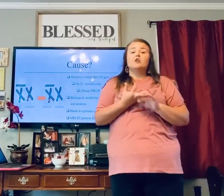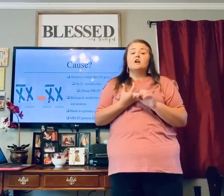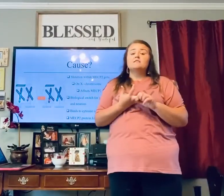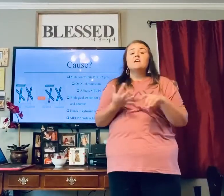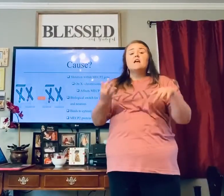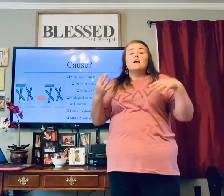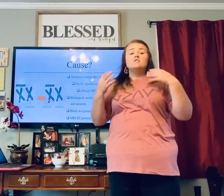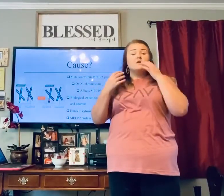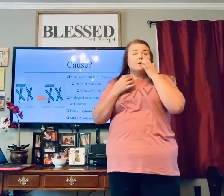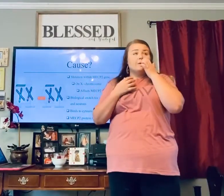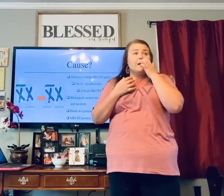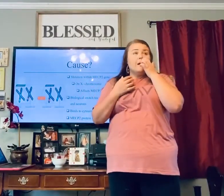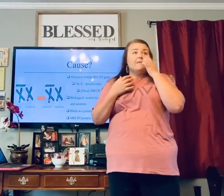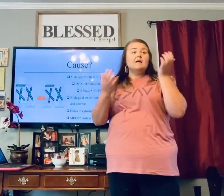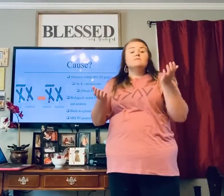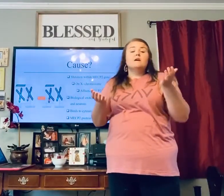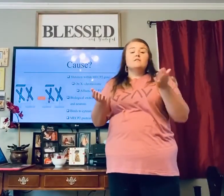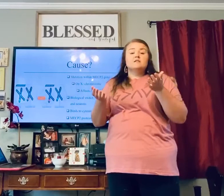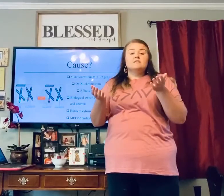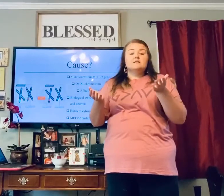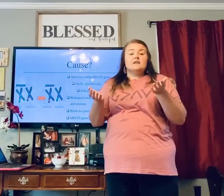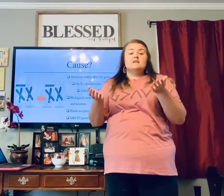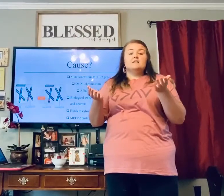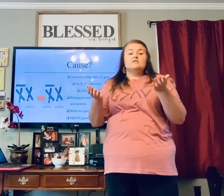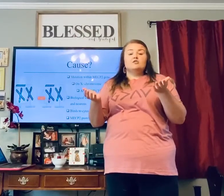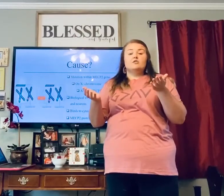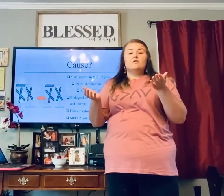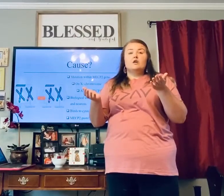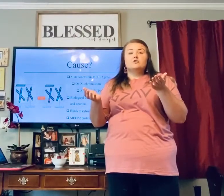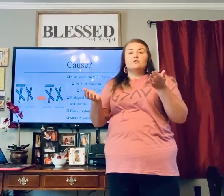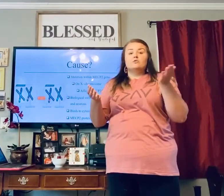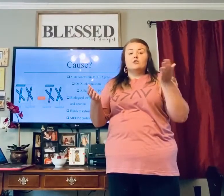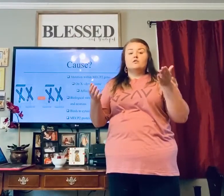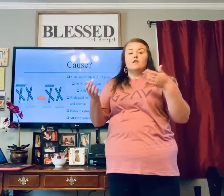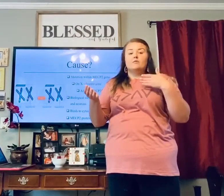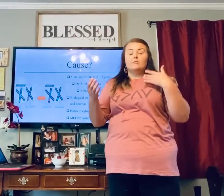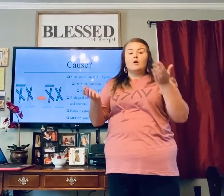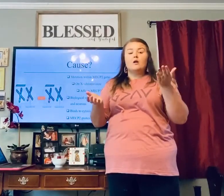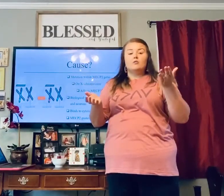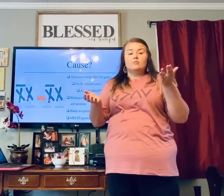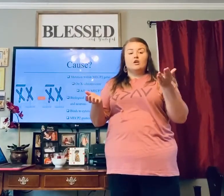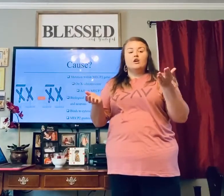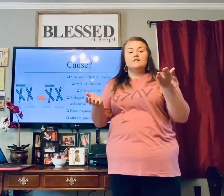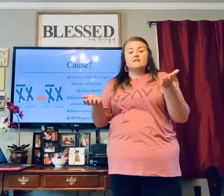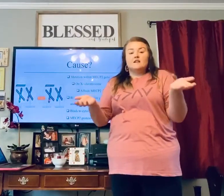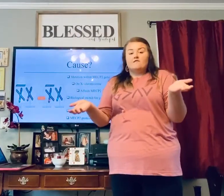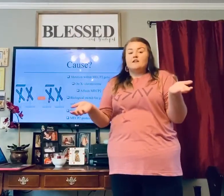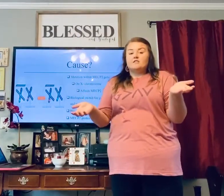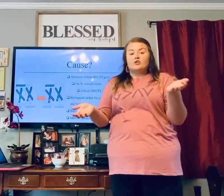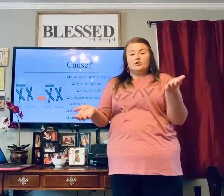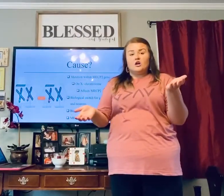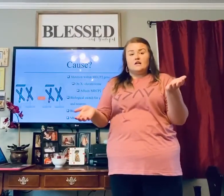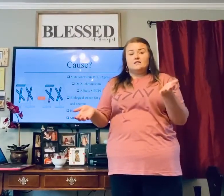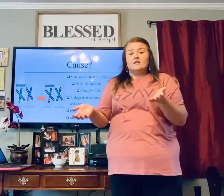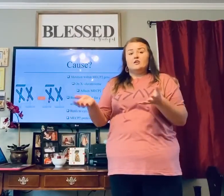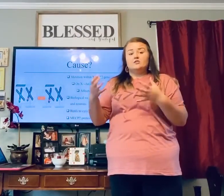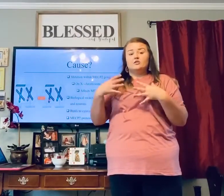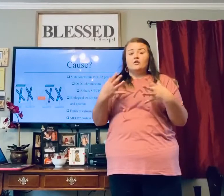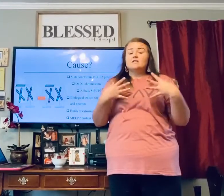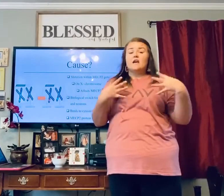neurons. And so that's why this disease is a neurological neurodevelopment problem, because it affects their neurons, and there's neurons